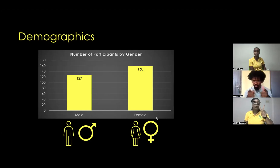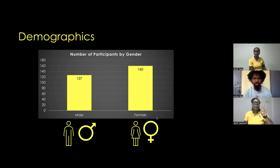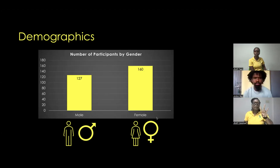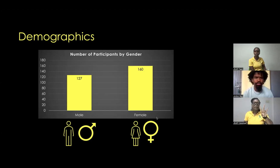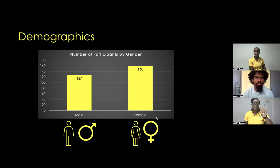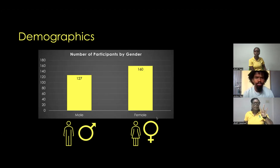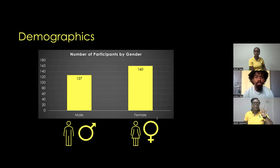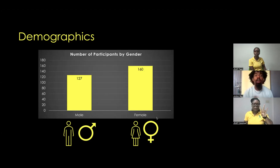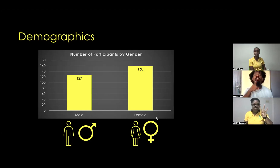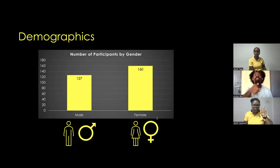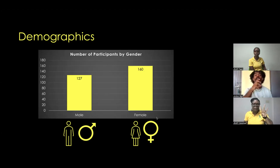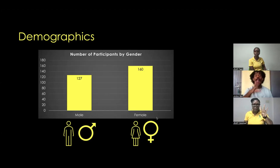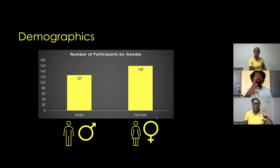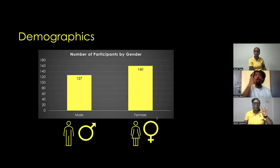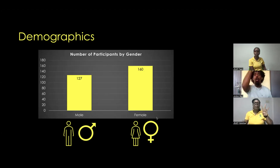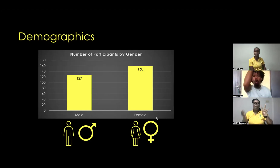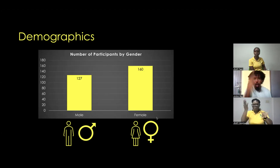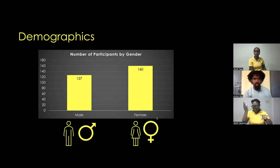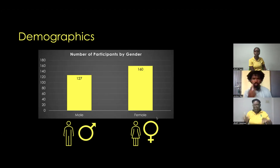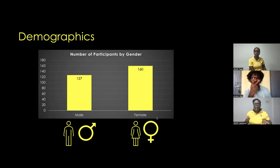analysis where 127 men,